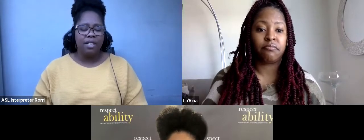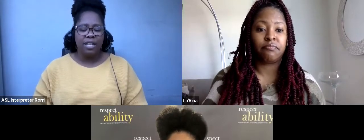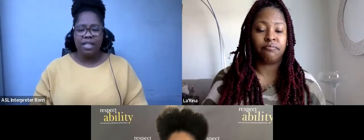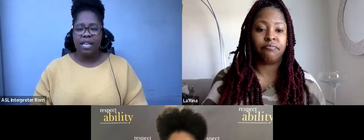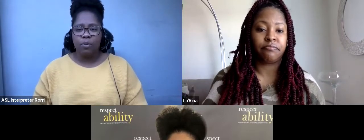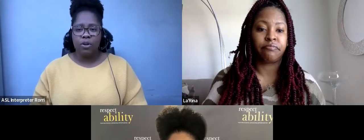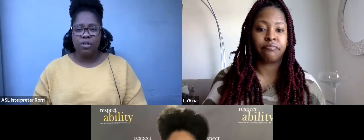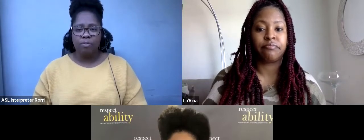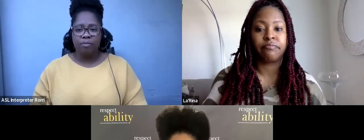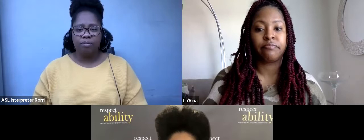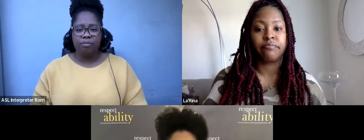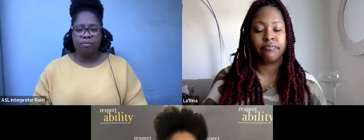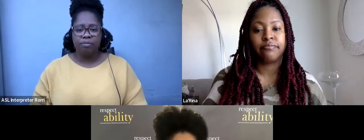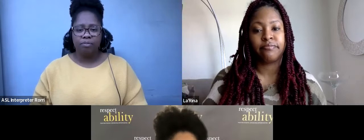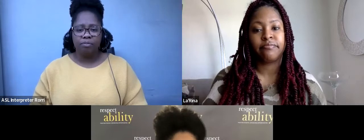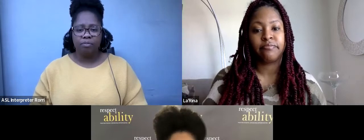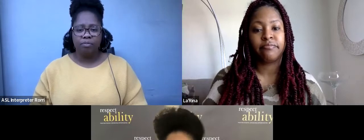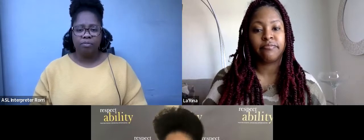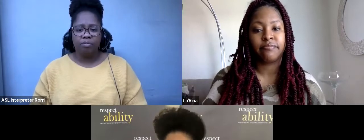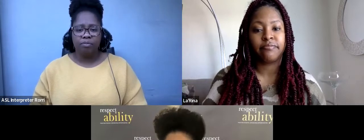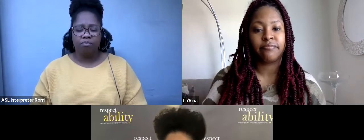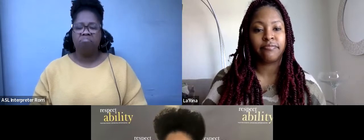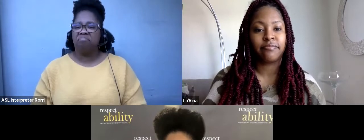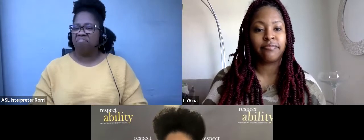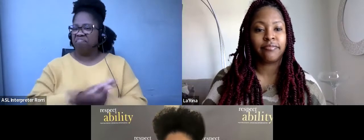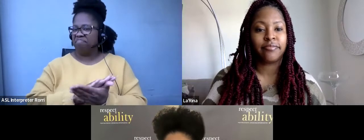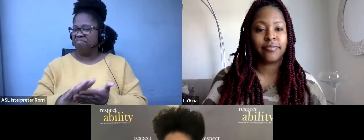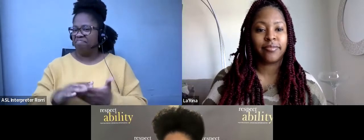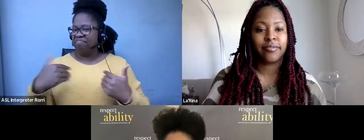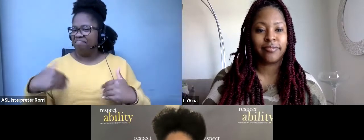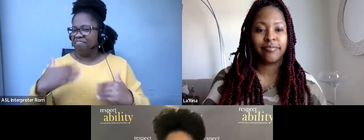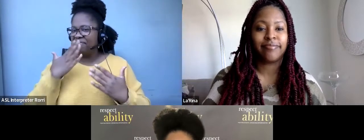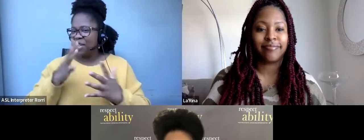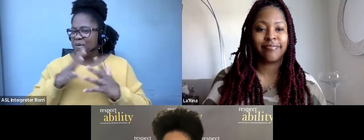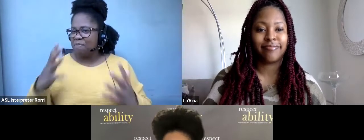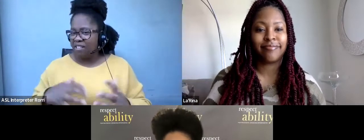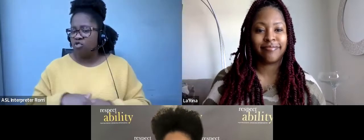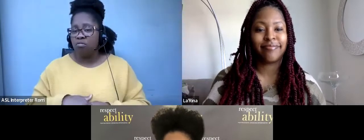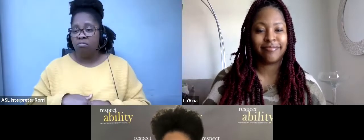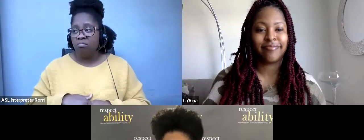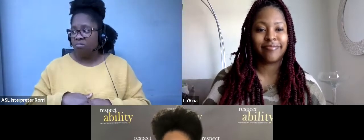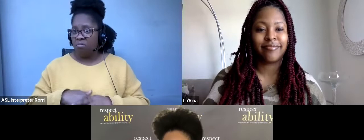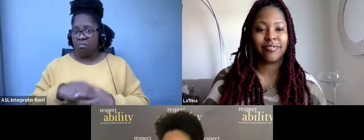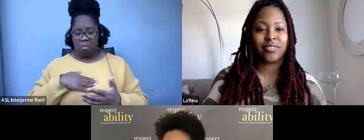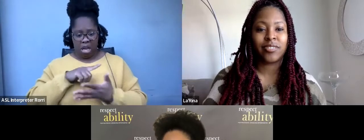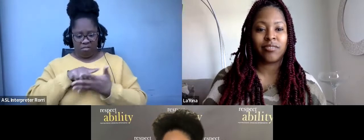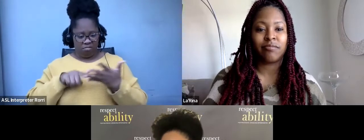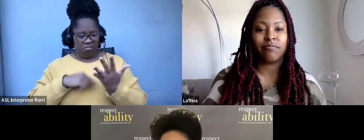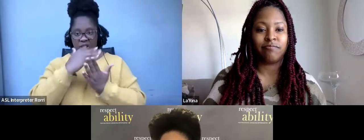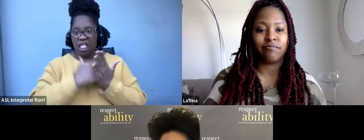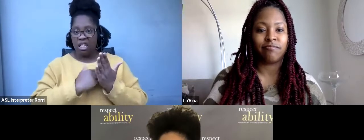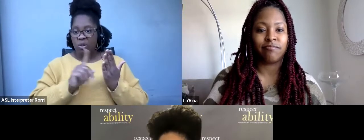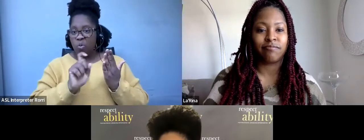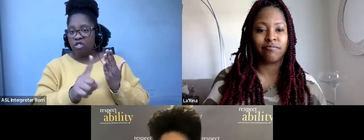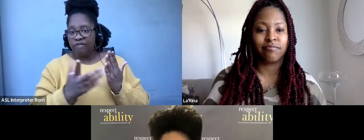not necessarily anything in the works. Nice. Thank you so much. So those are all the questions I have. If you